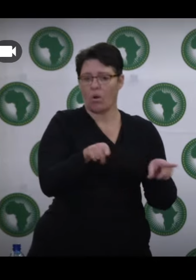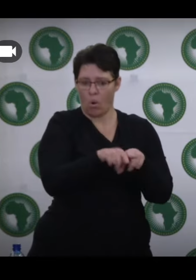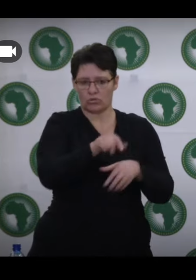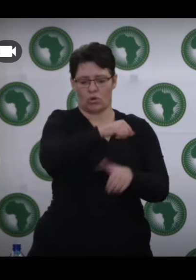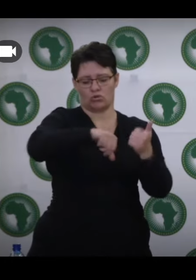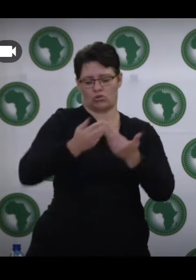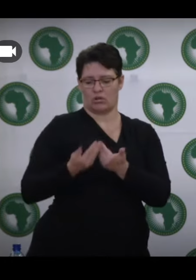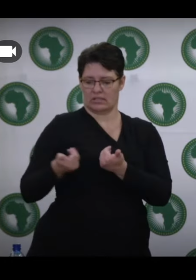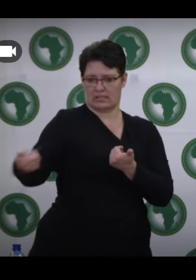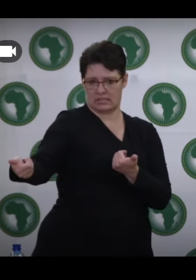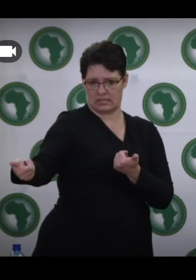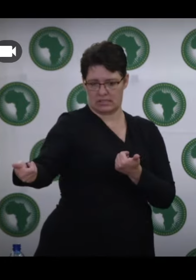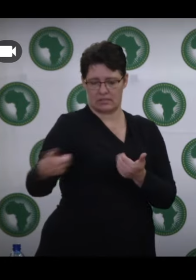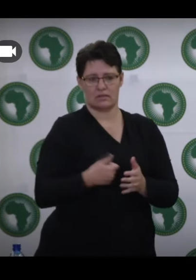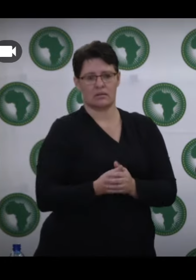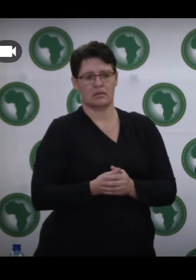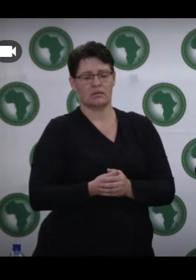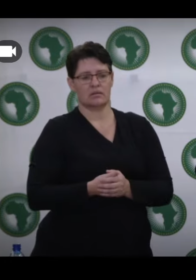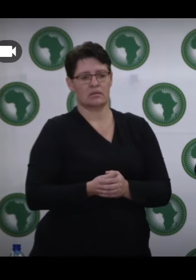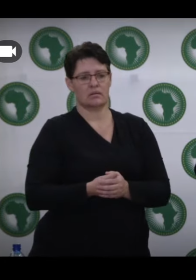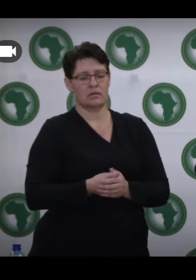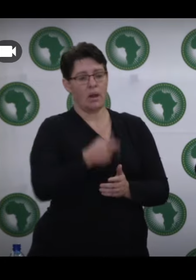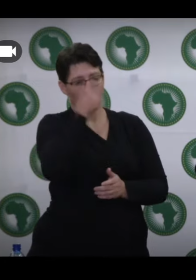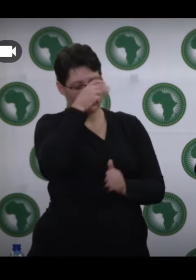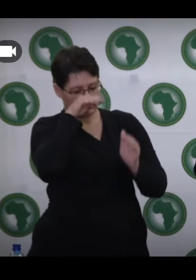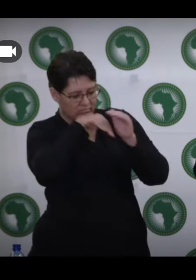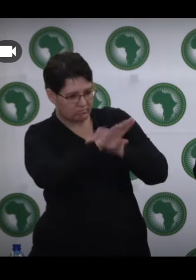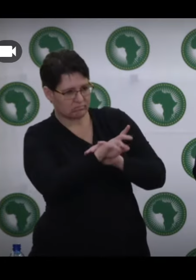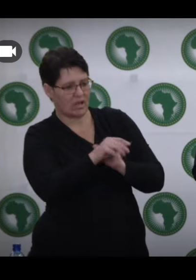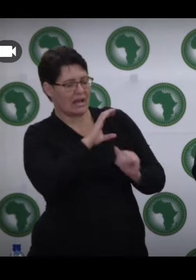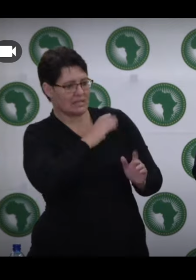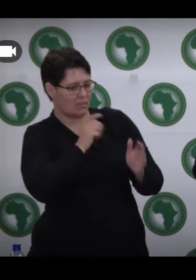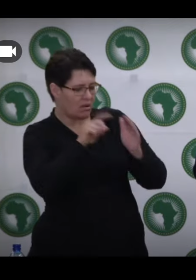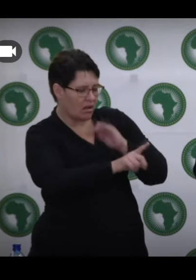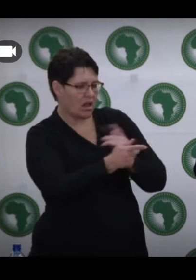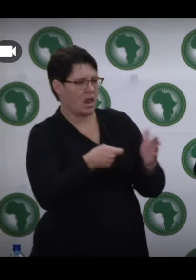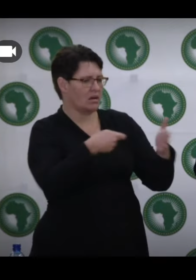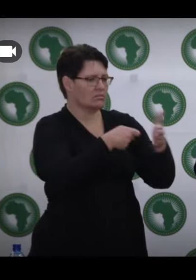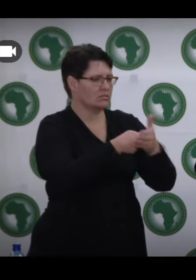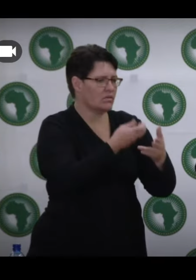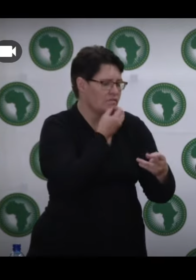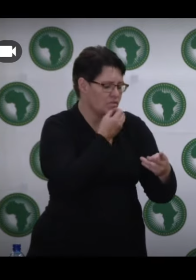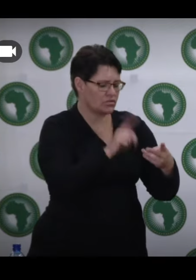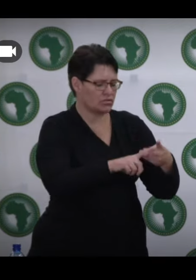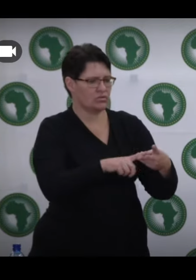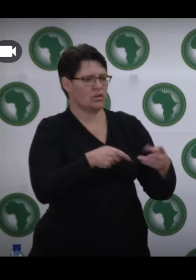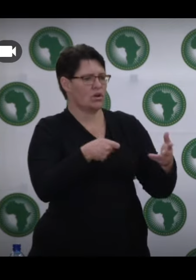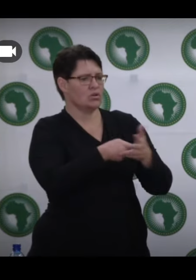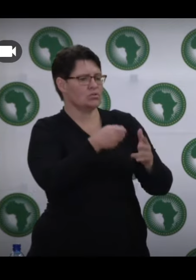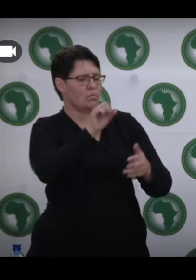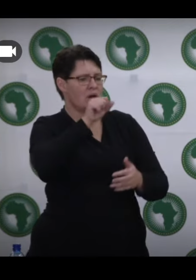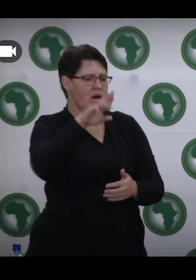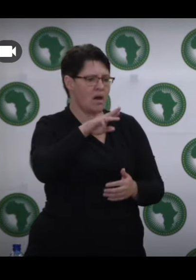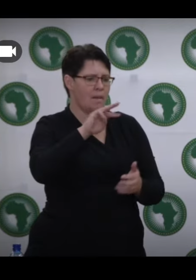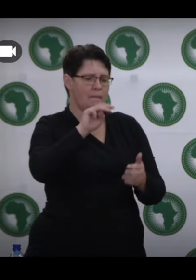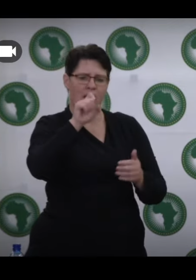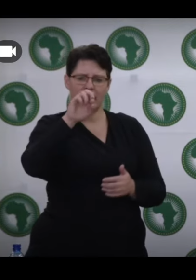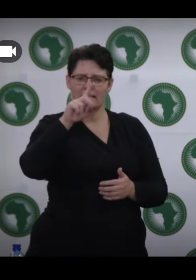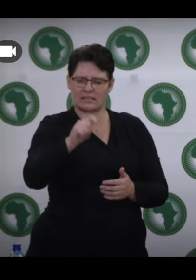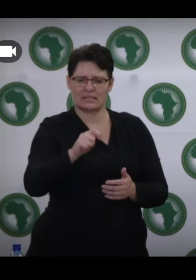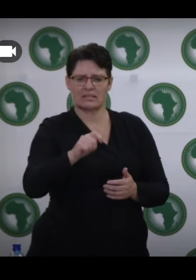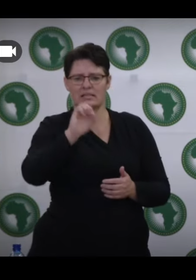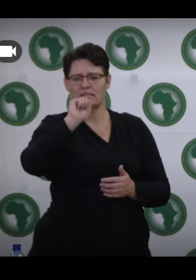social distancing. Consumer-facing businesses like grocery stores, supermarkets, pharmacies